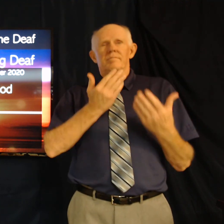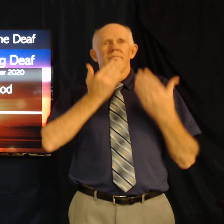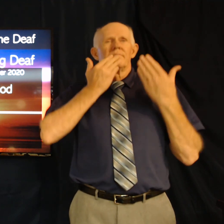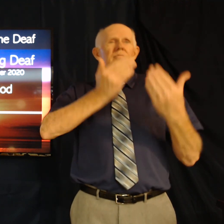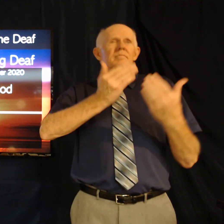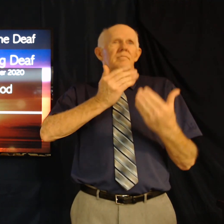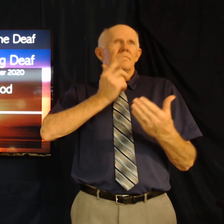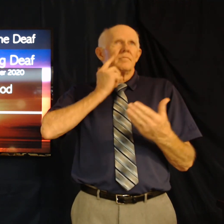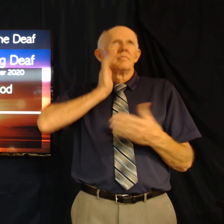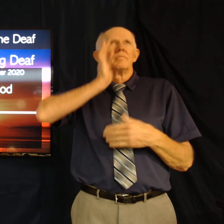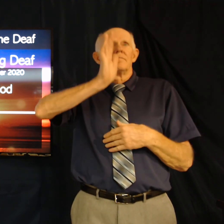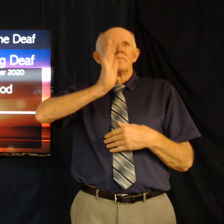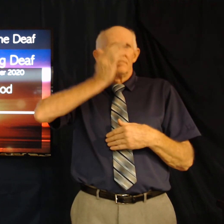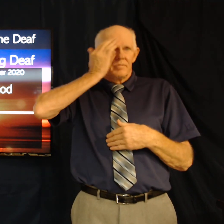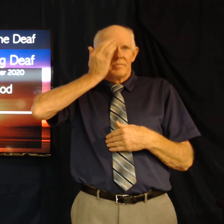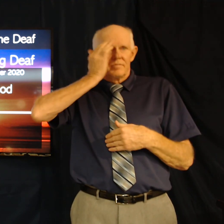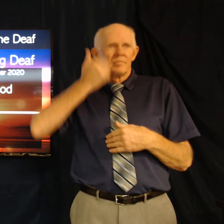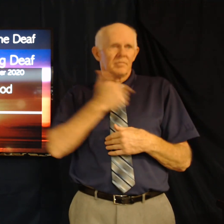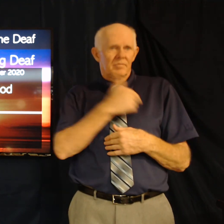We thank Him for